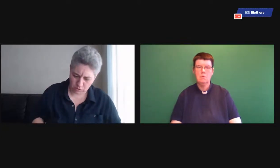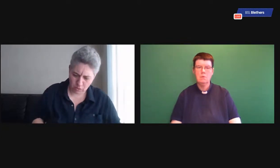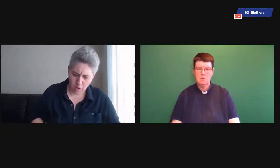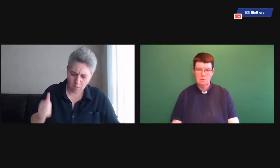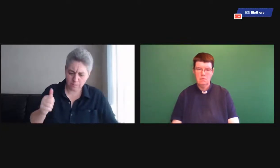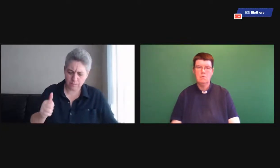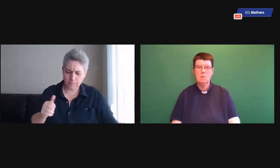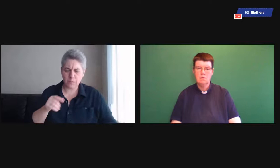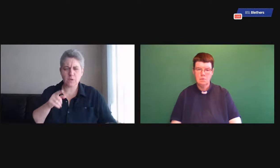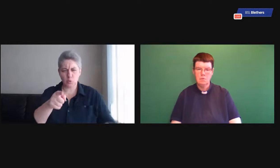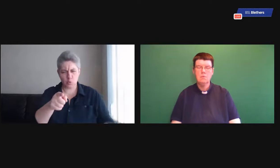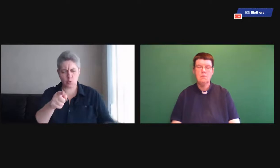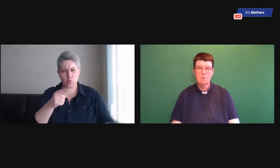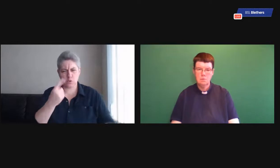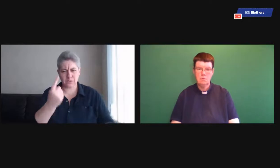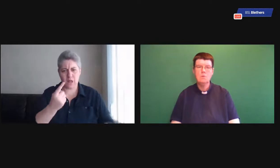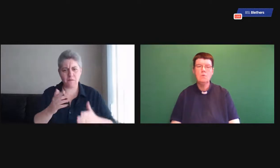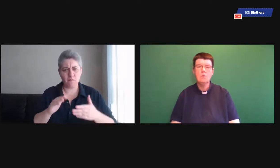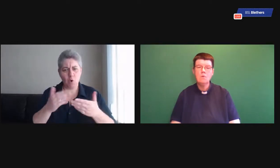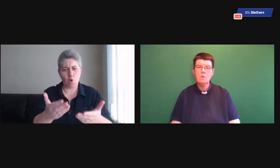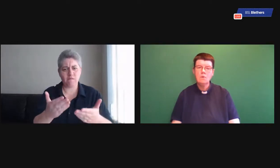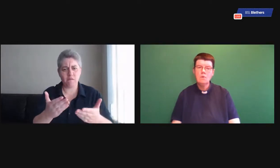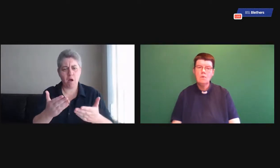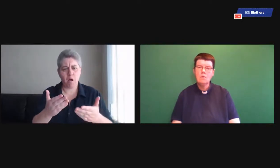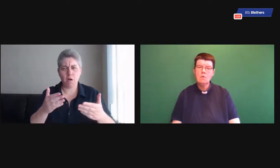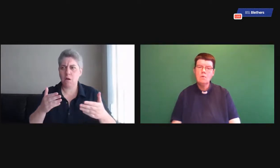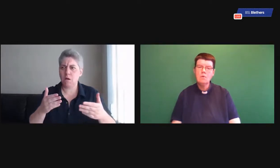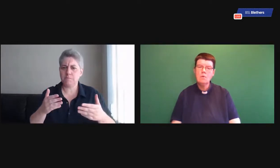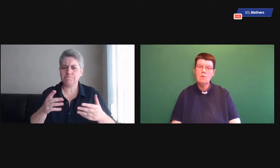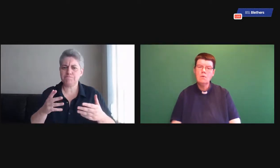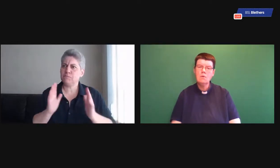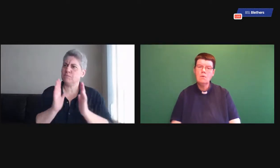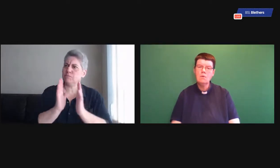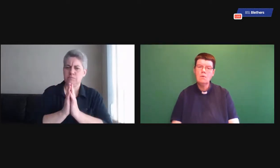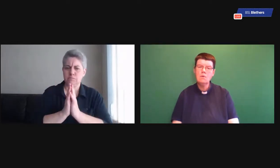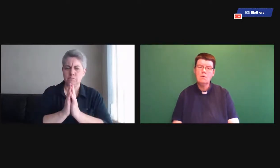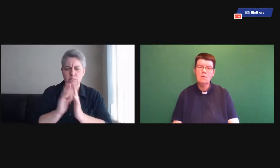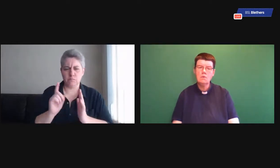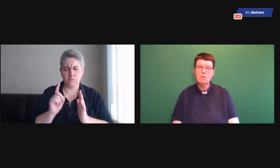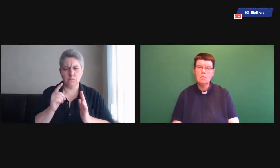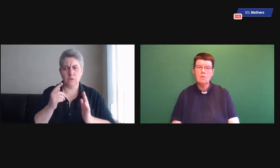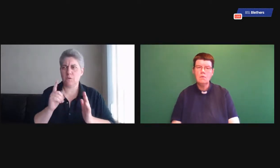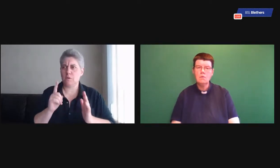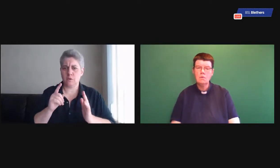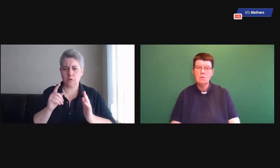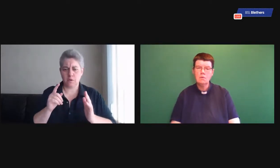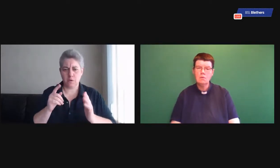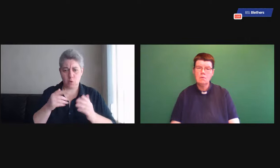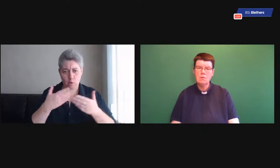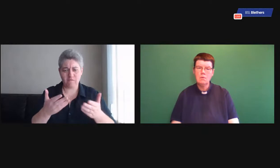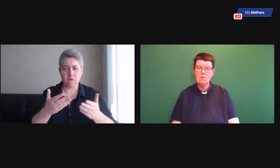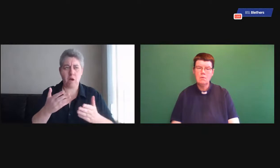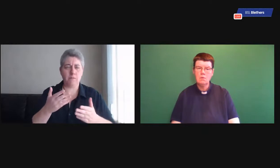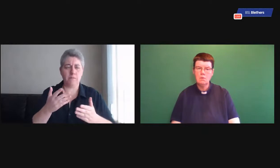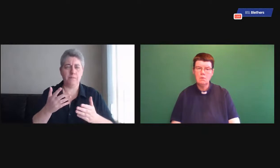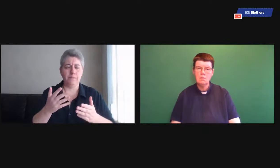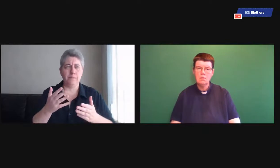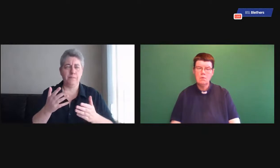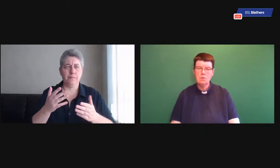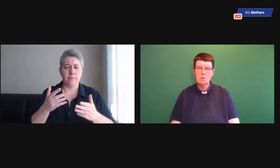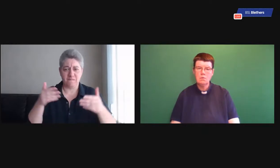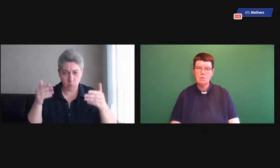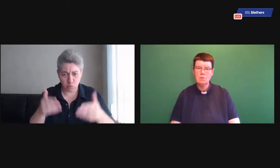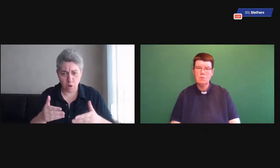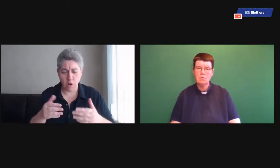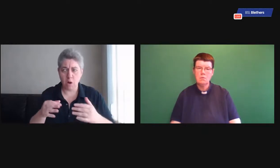Oh, well, I'll tell you what, I'm going to hold those because I've got my own questions, Mary, that I want to ask you as well. So, could I ask,